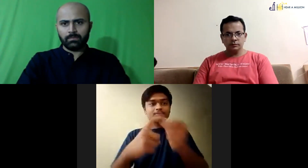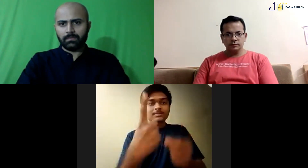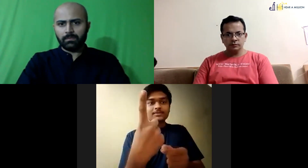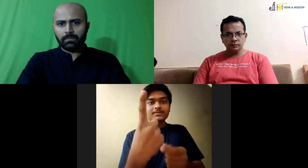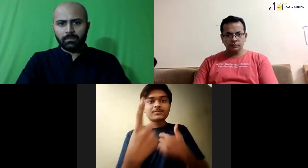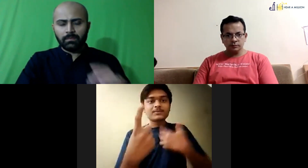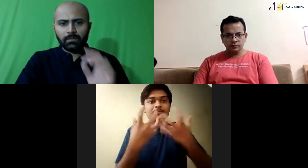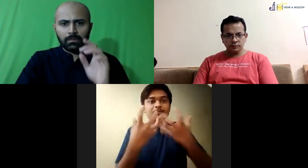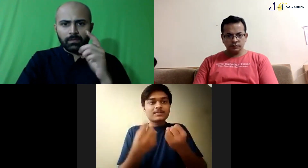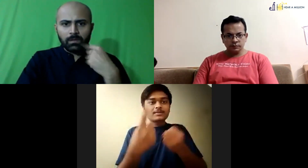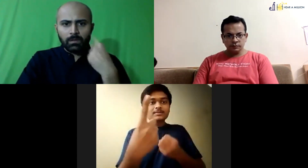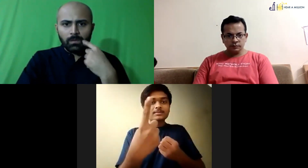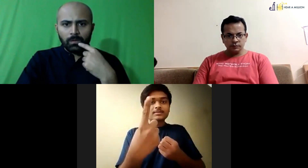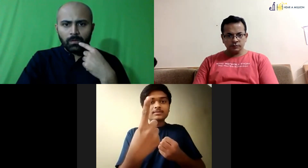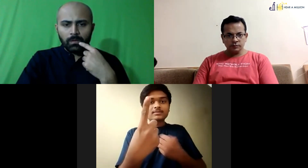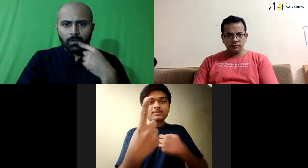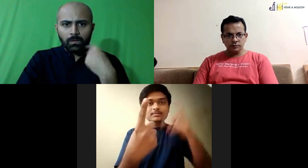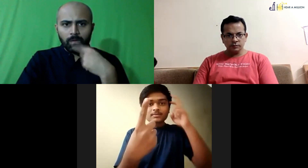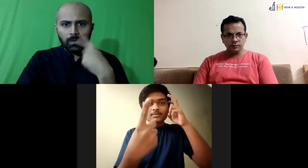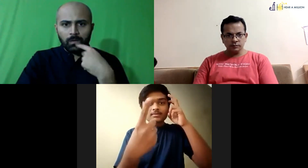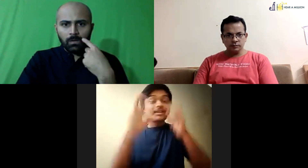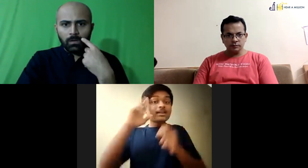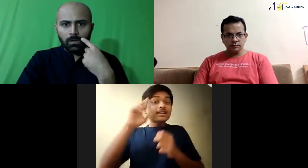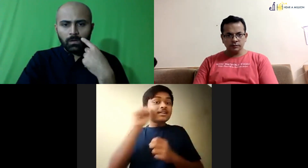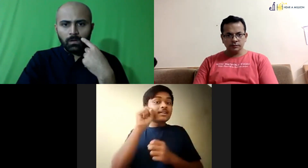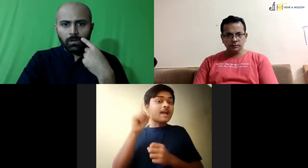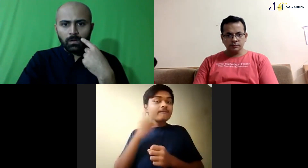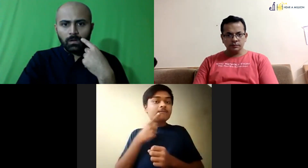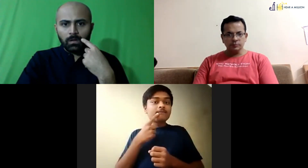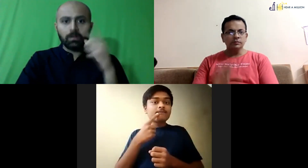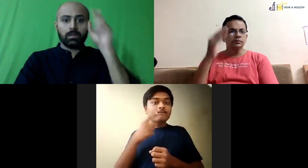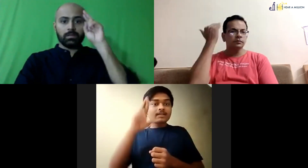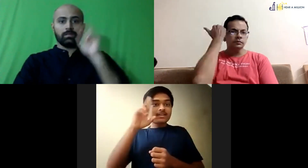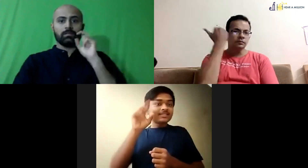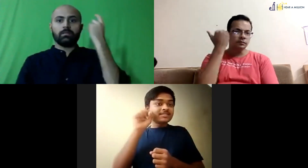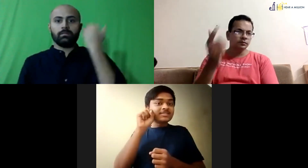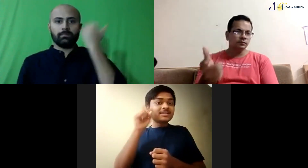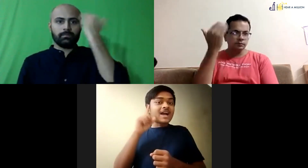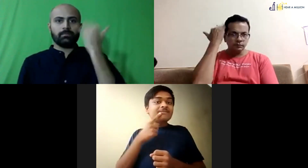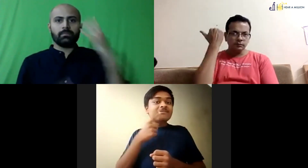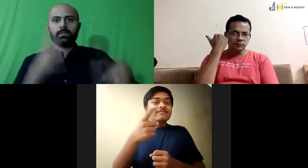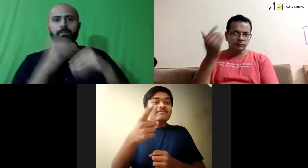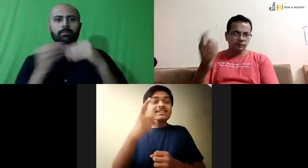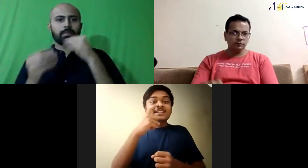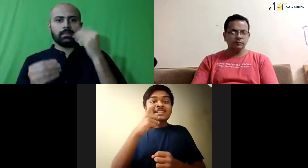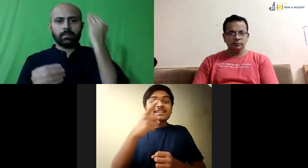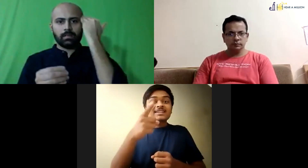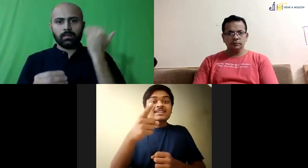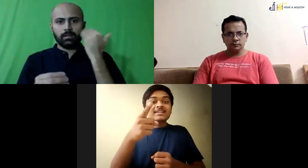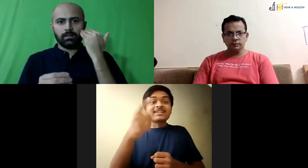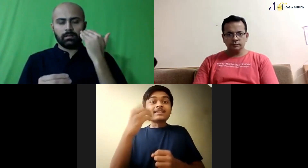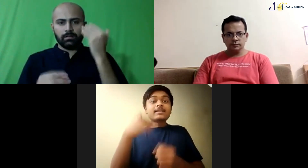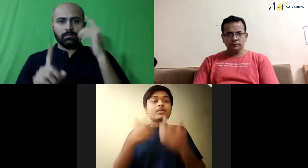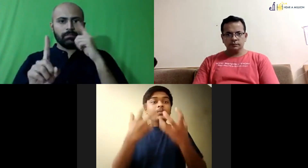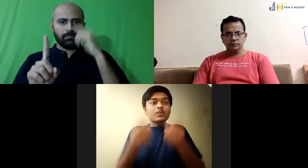want to ask her question. First question, to whom you, the person who is having Usher syndrome. Okay, Ravneet.